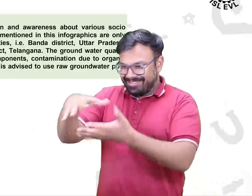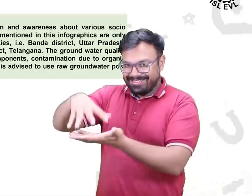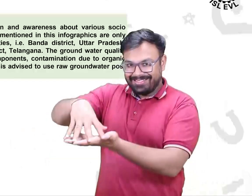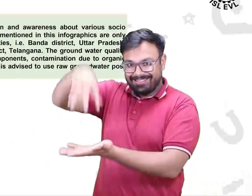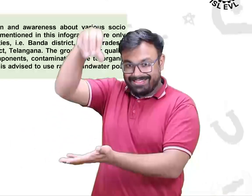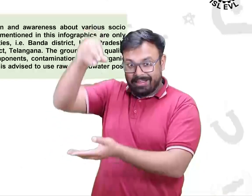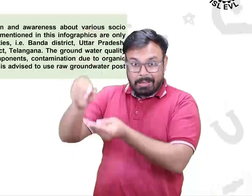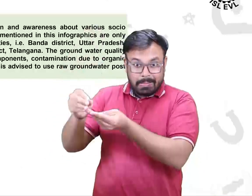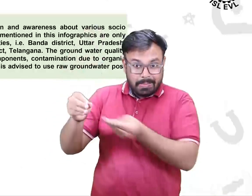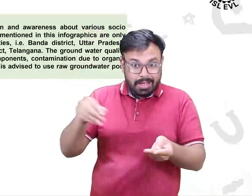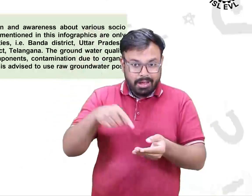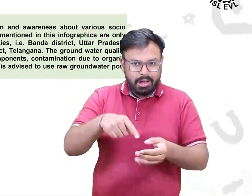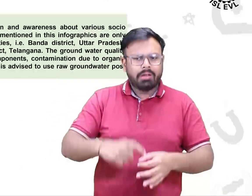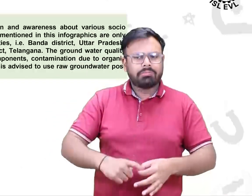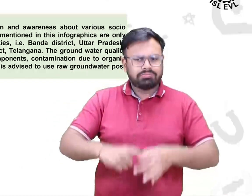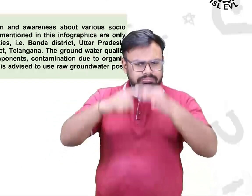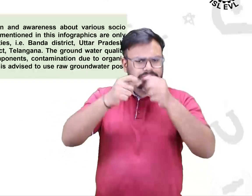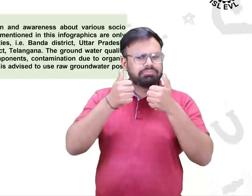organic components.